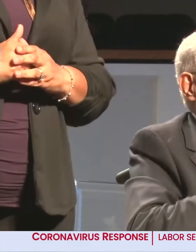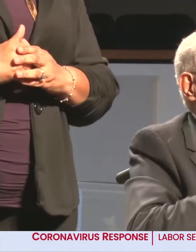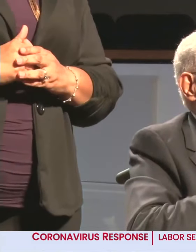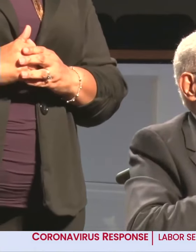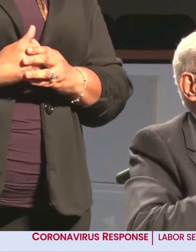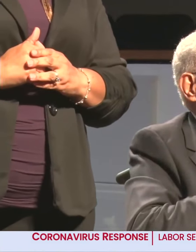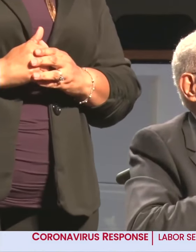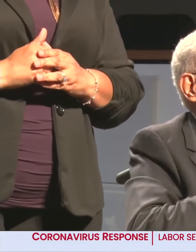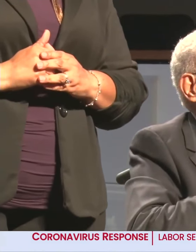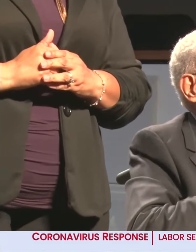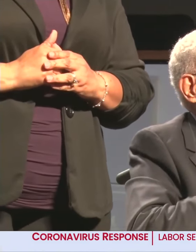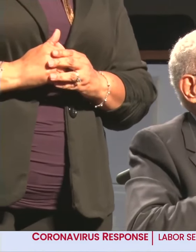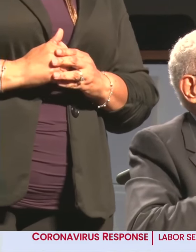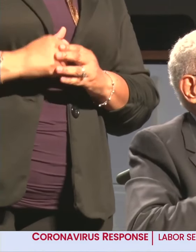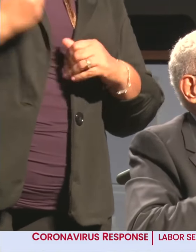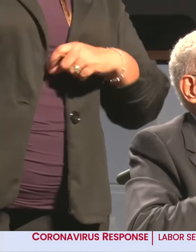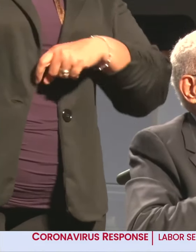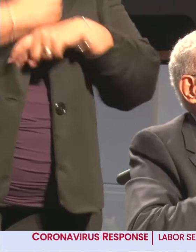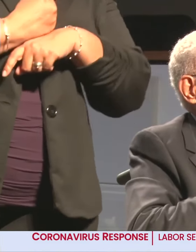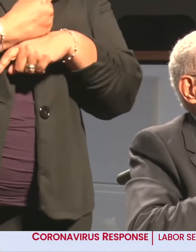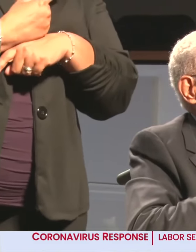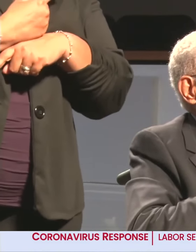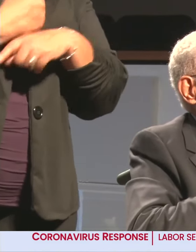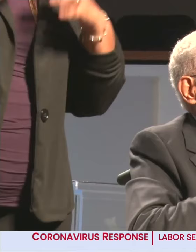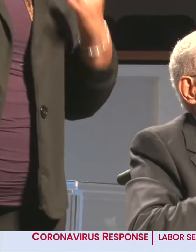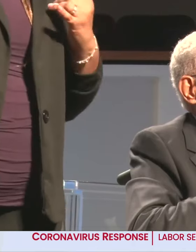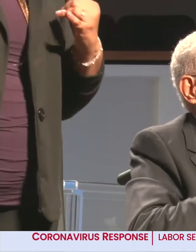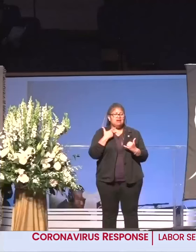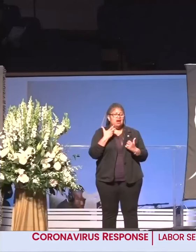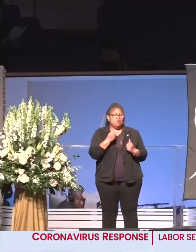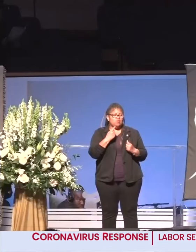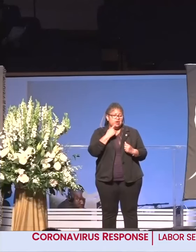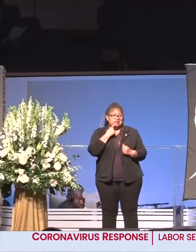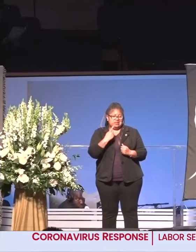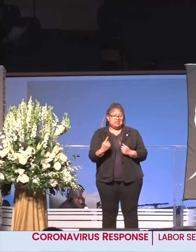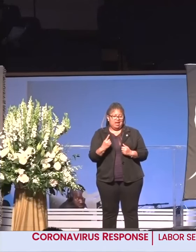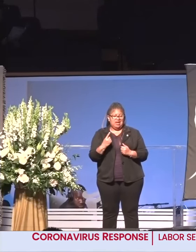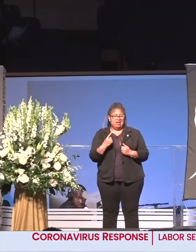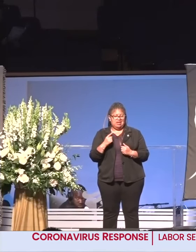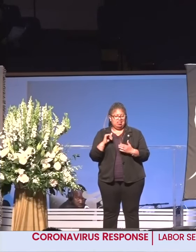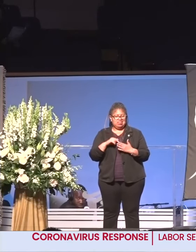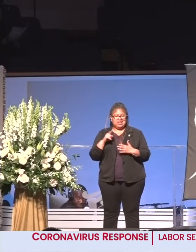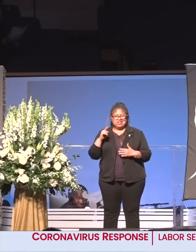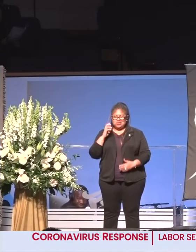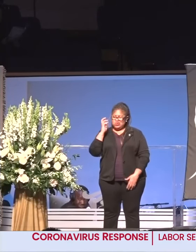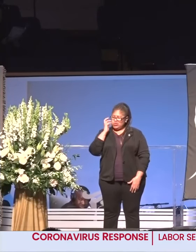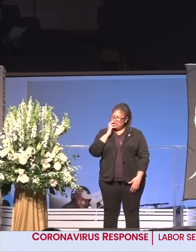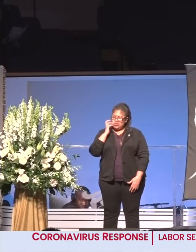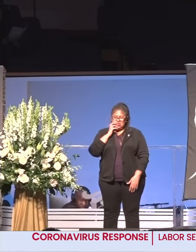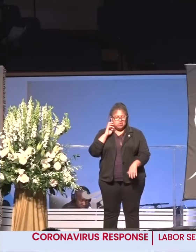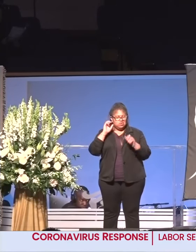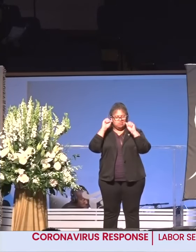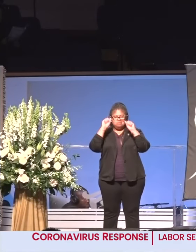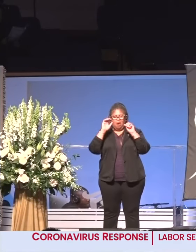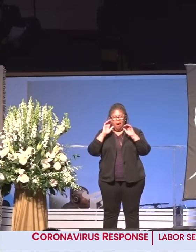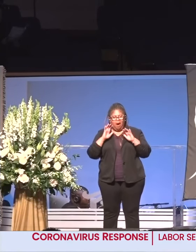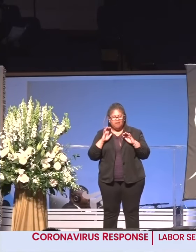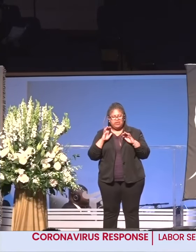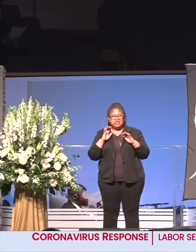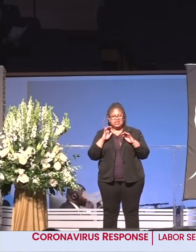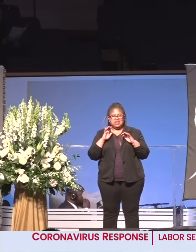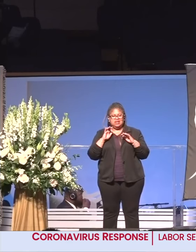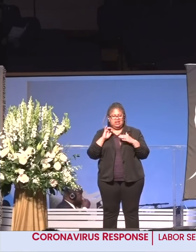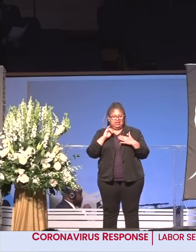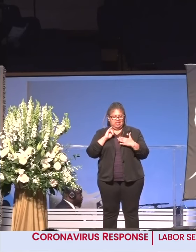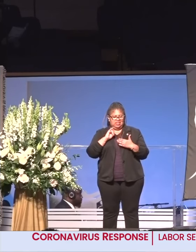Today, I want to say that it is marvelous that this young